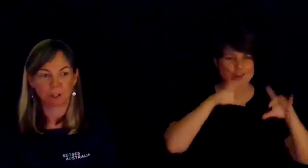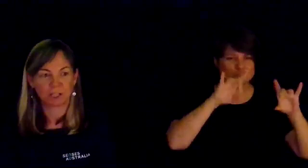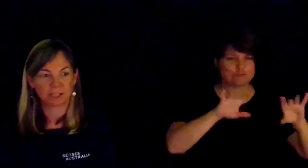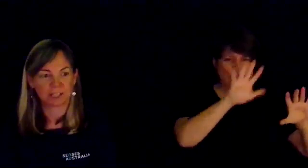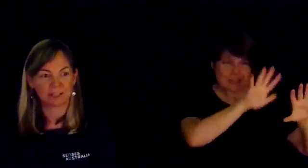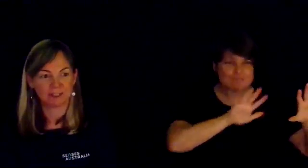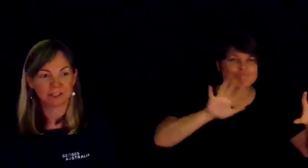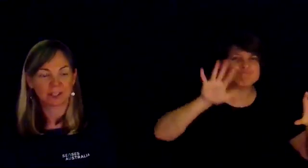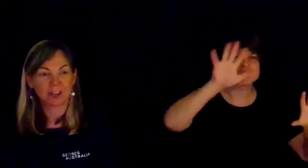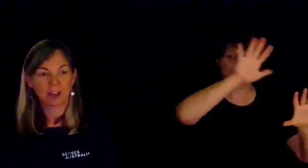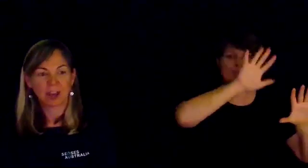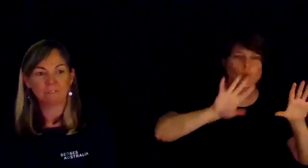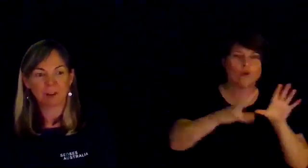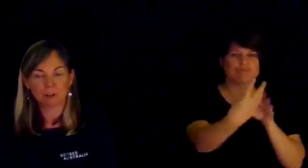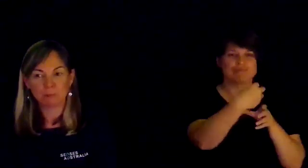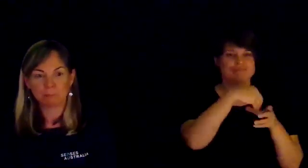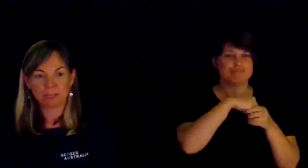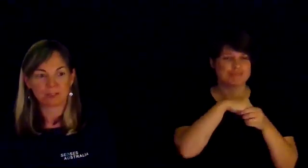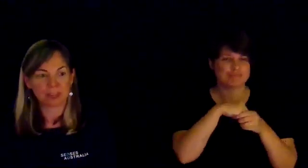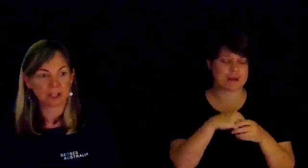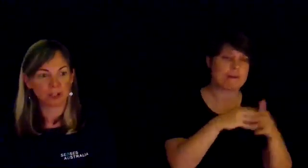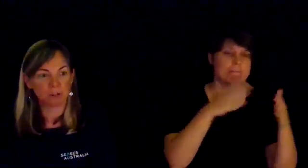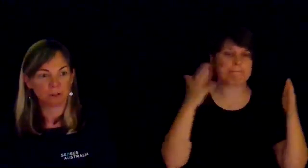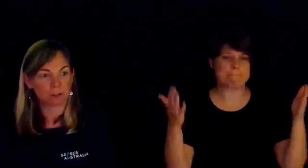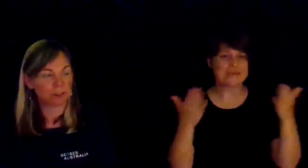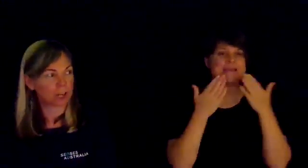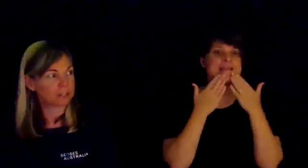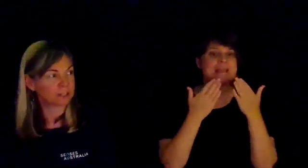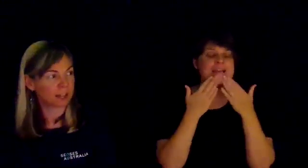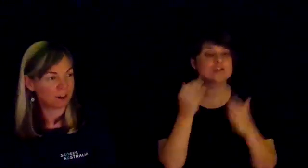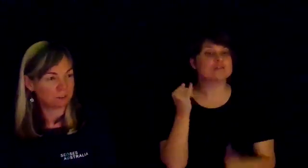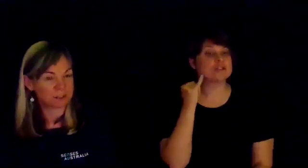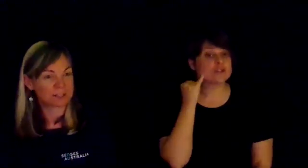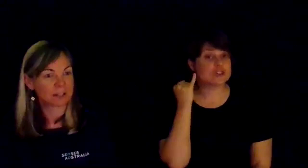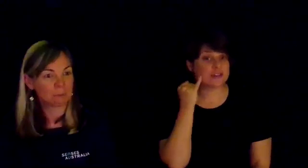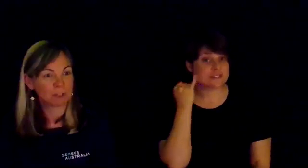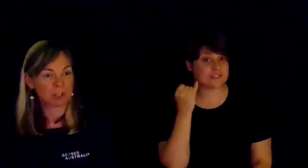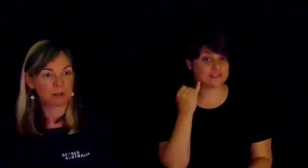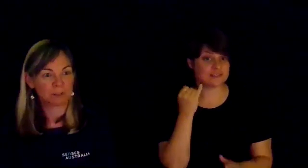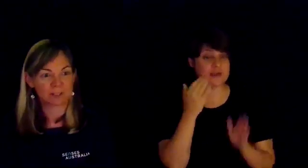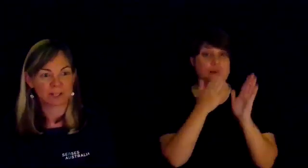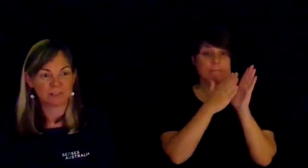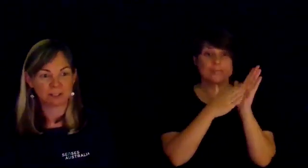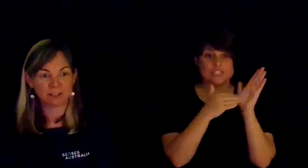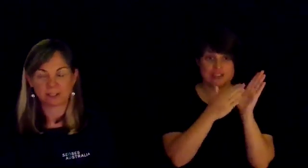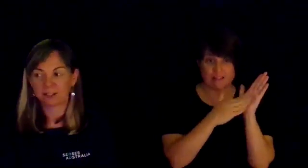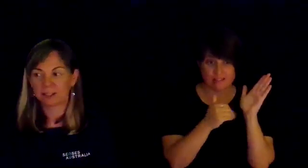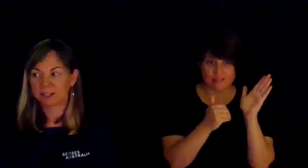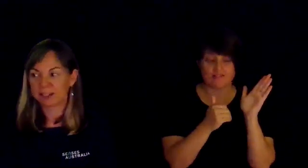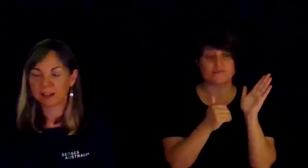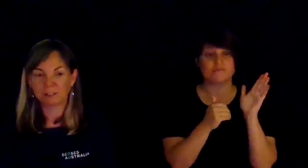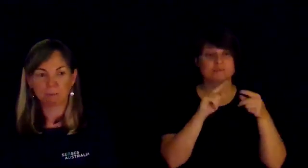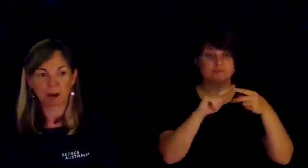Australia joining together. A very big thank you to Justin Elks, Michelle